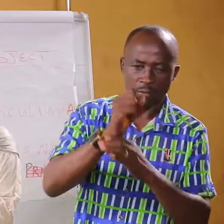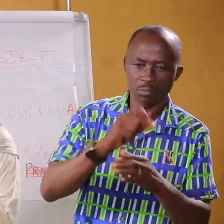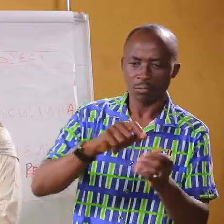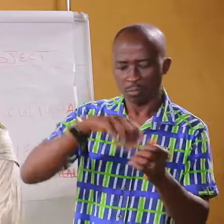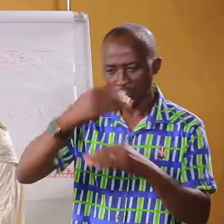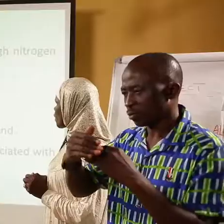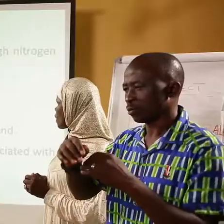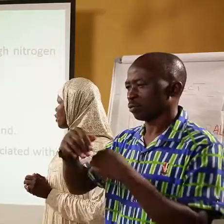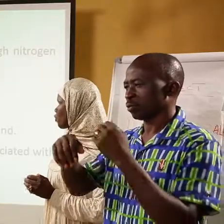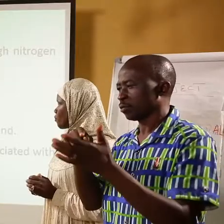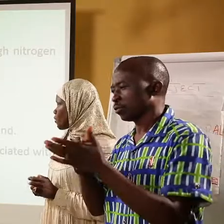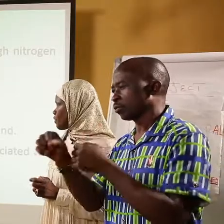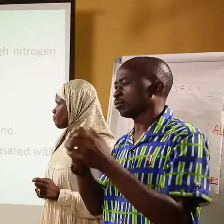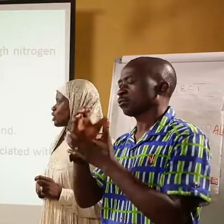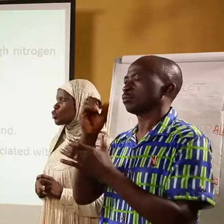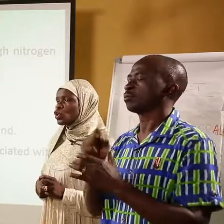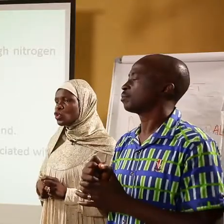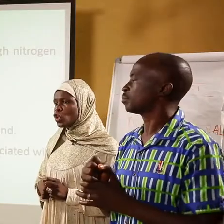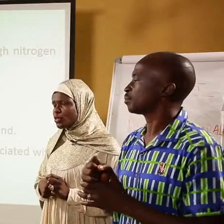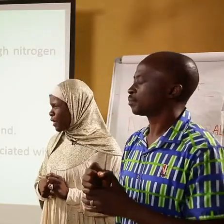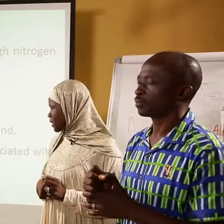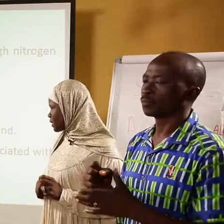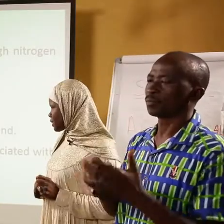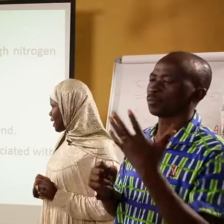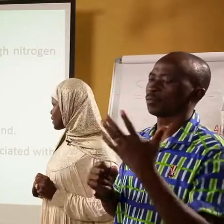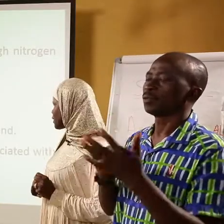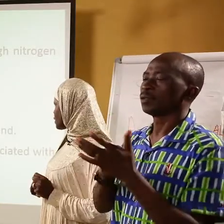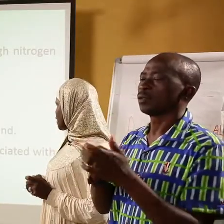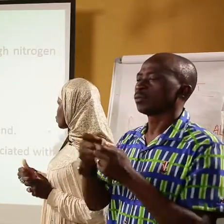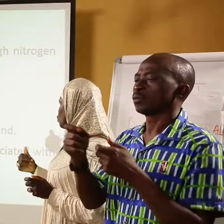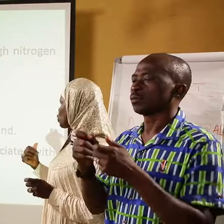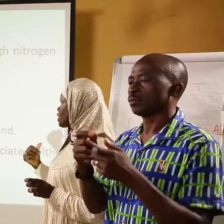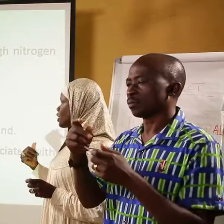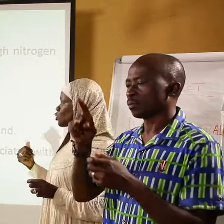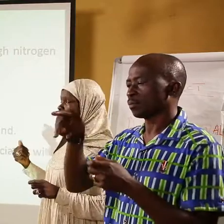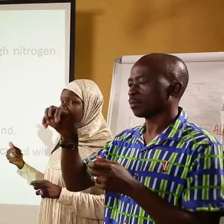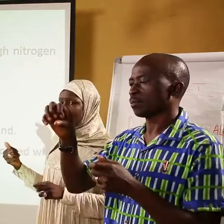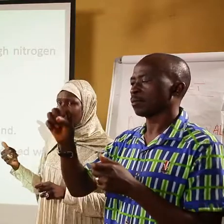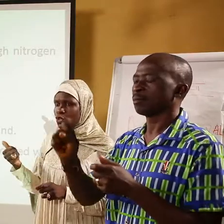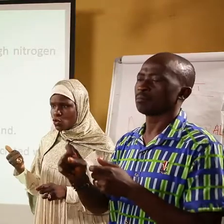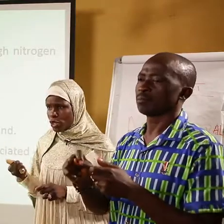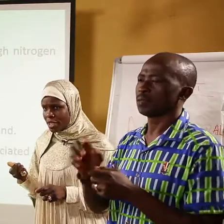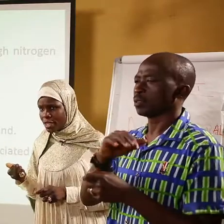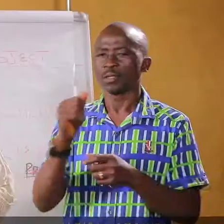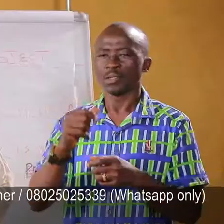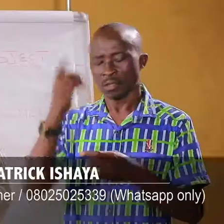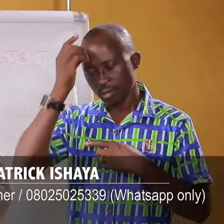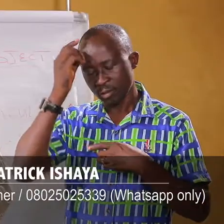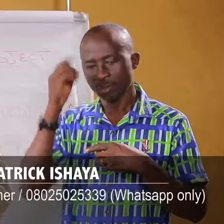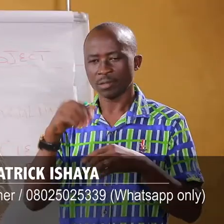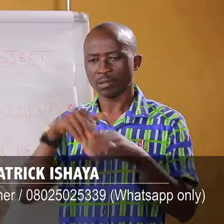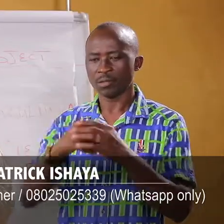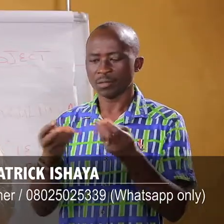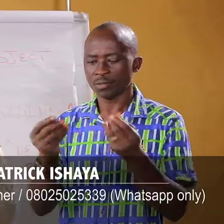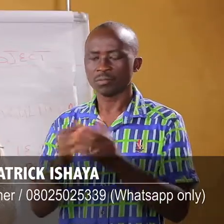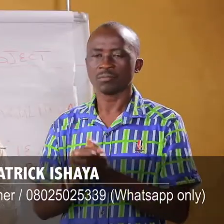manner. Number five, it controls pests and disease associated with the soil. There are